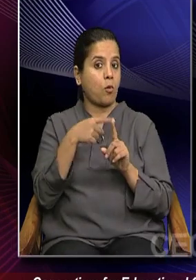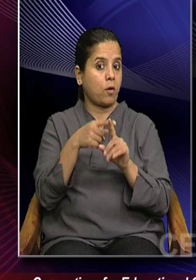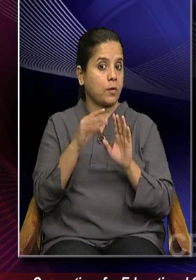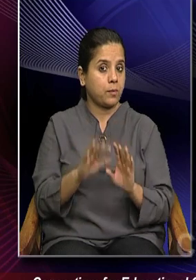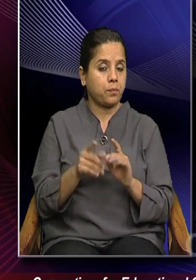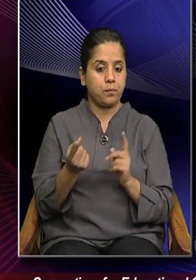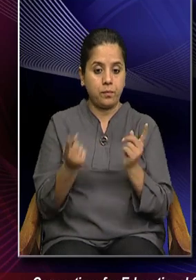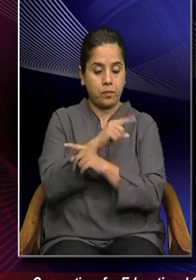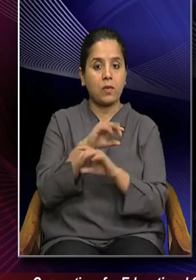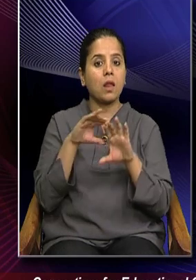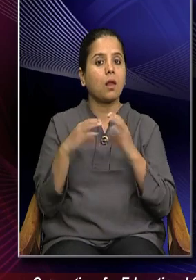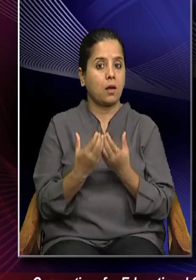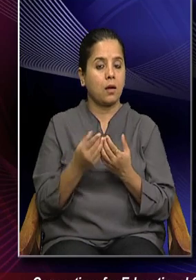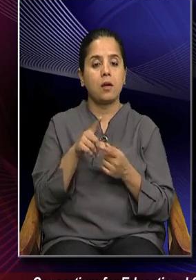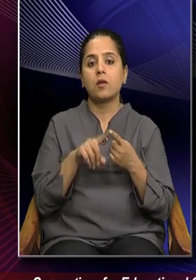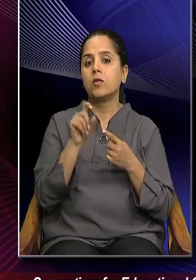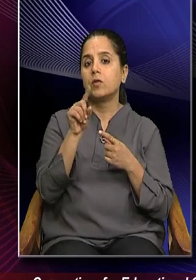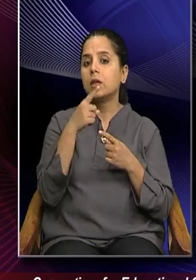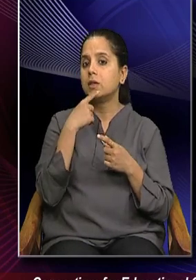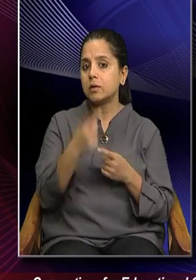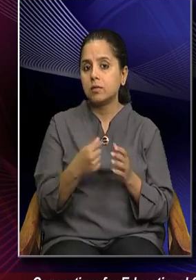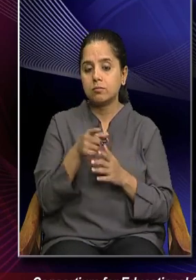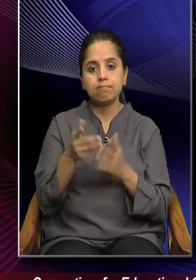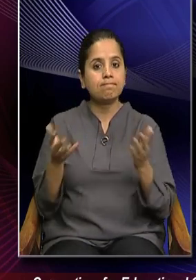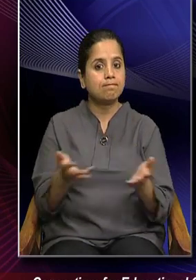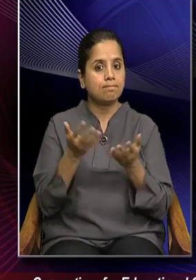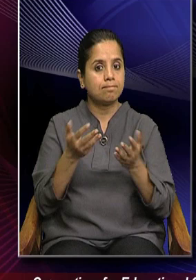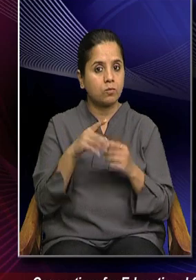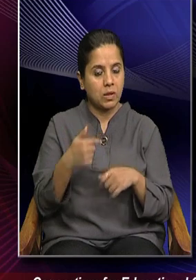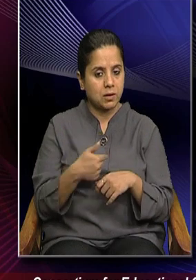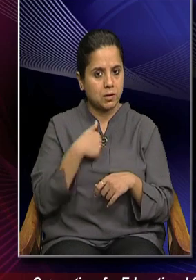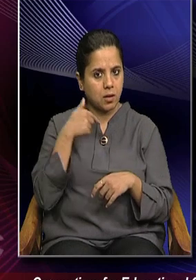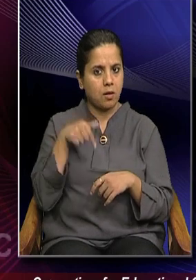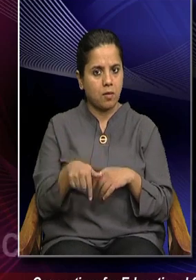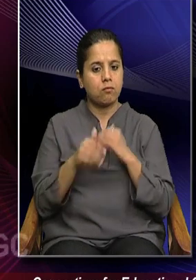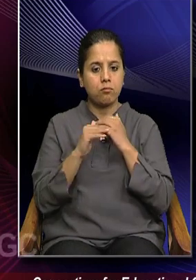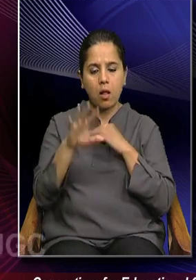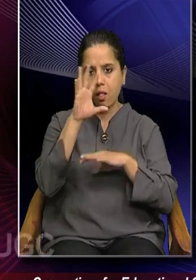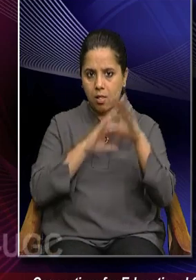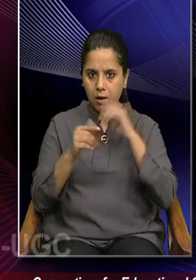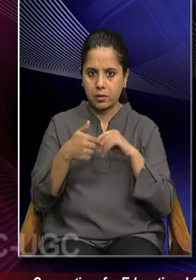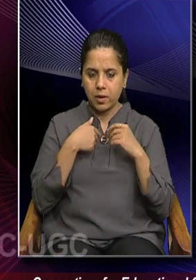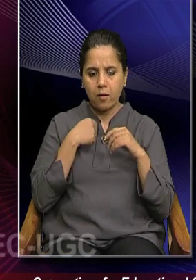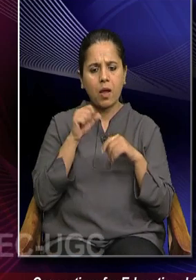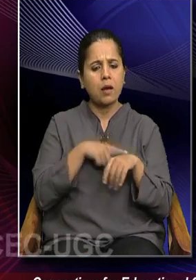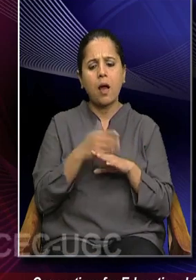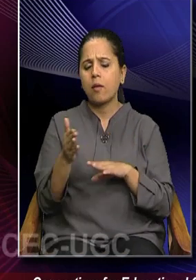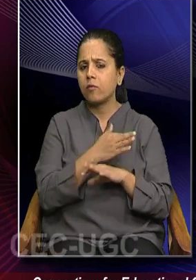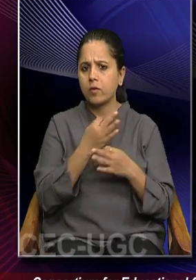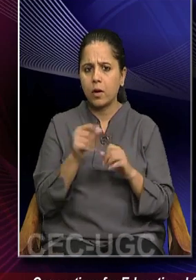flipped classrooms. The first is it promotes a self-paced learning. They can